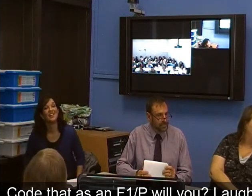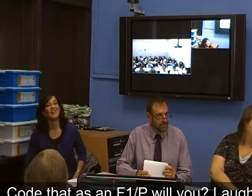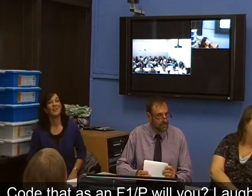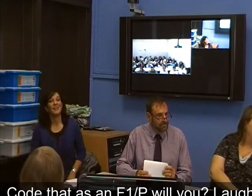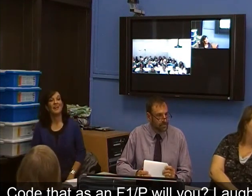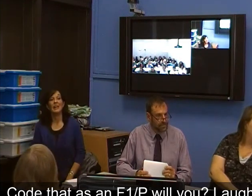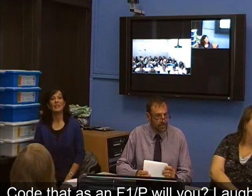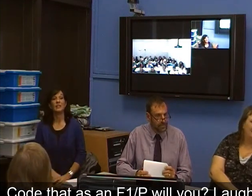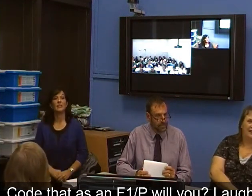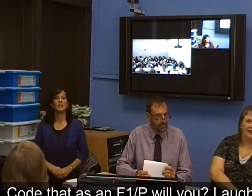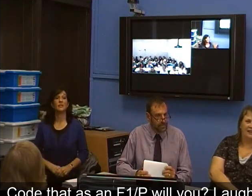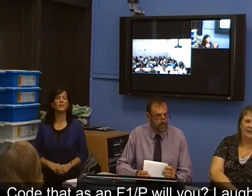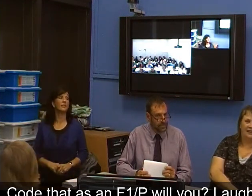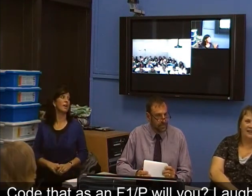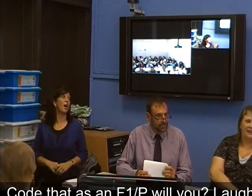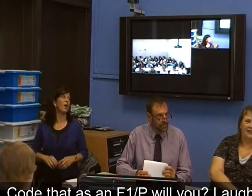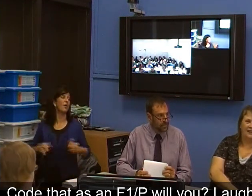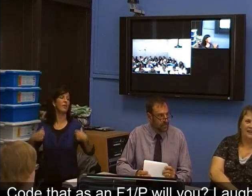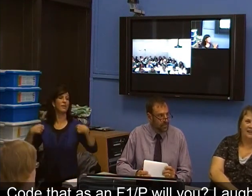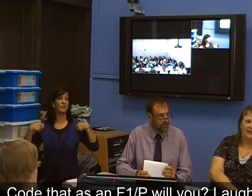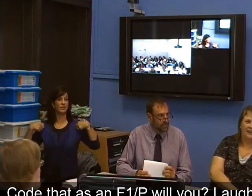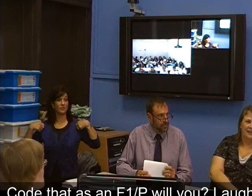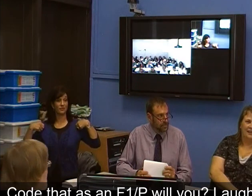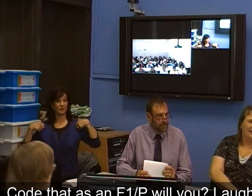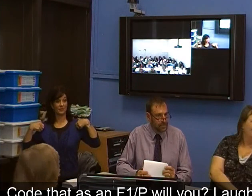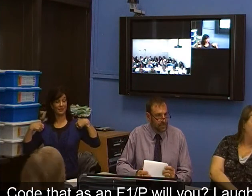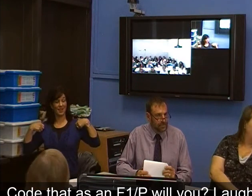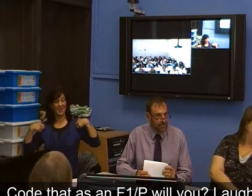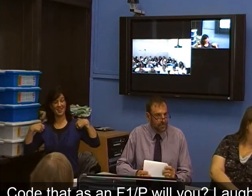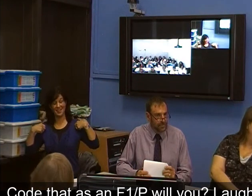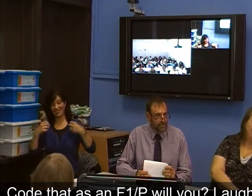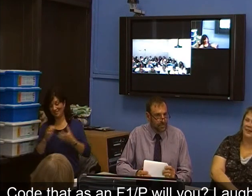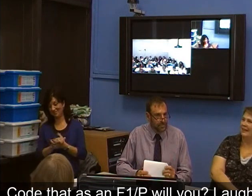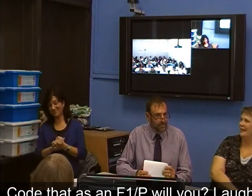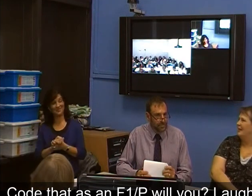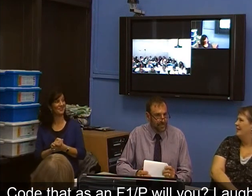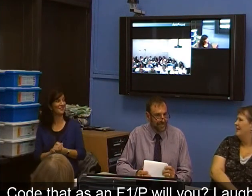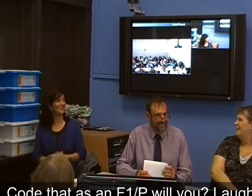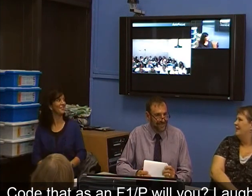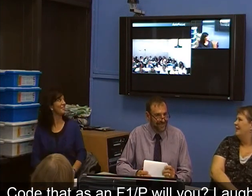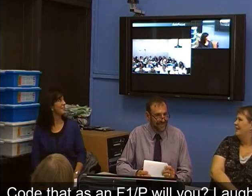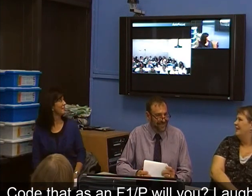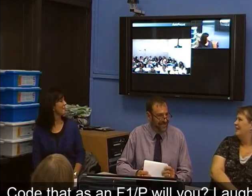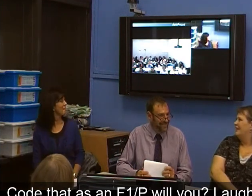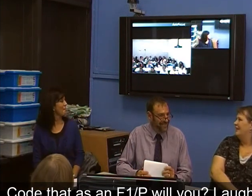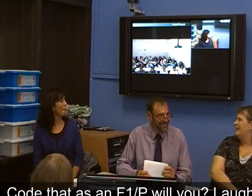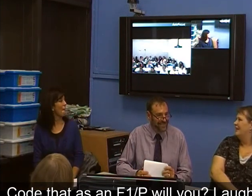We just had one volunteer. Code that as a F1/P, will you?